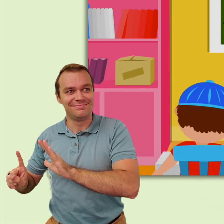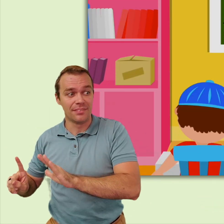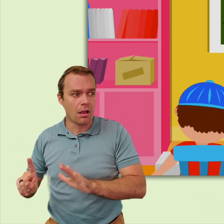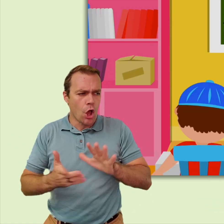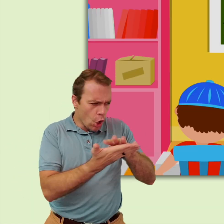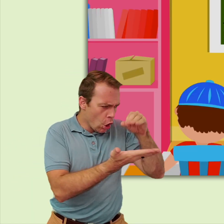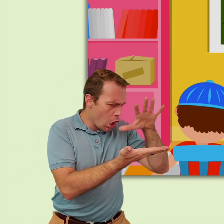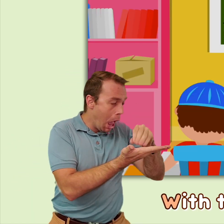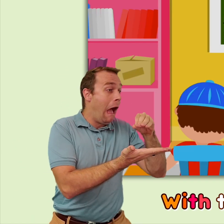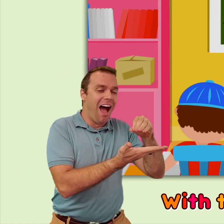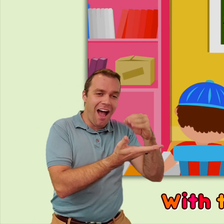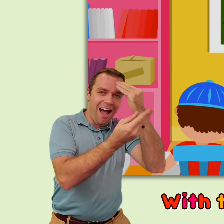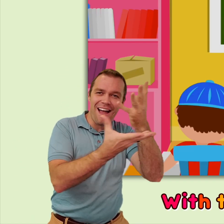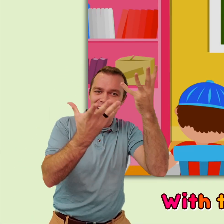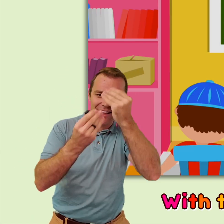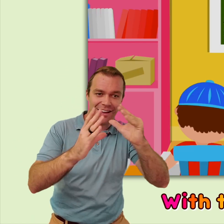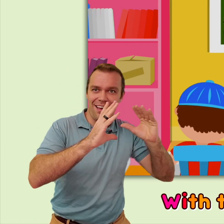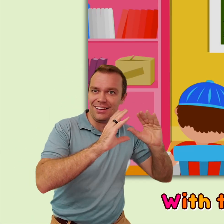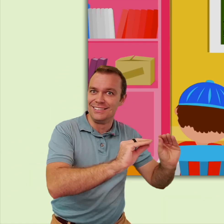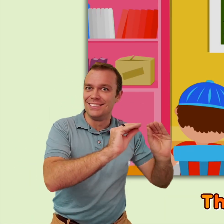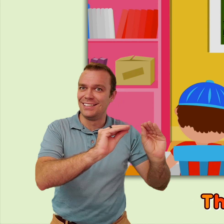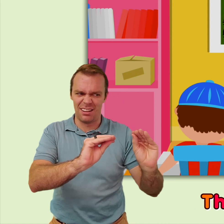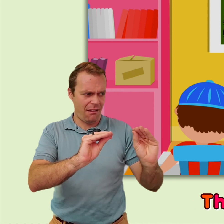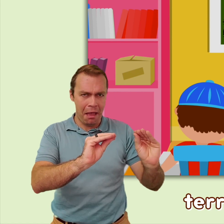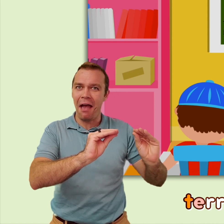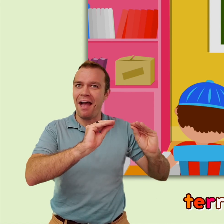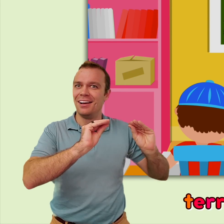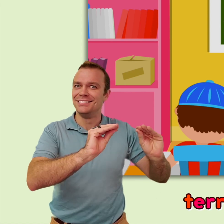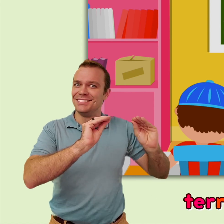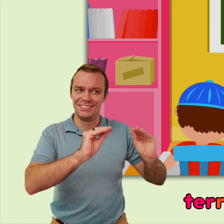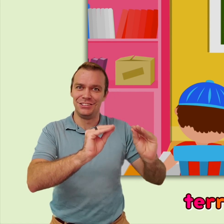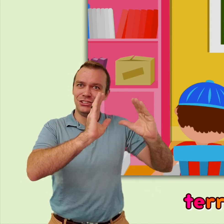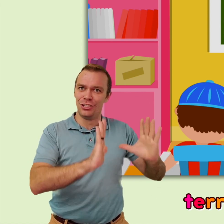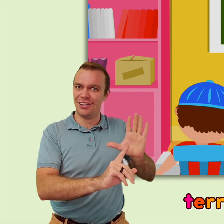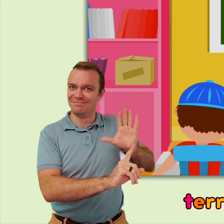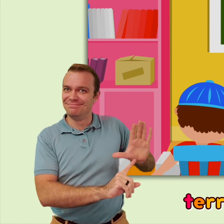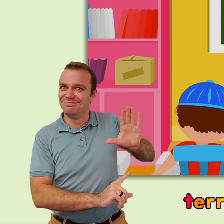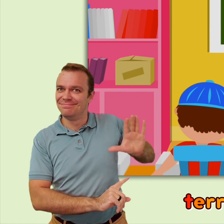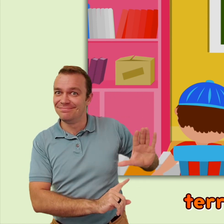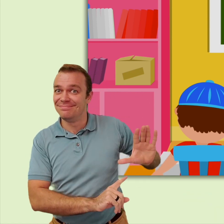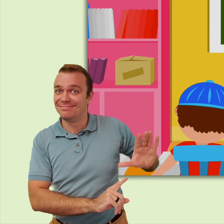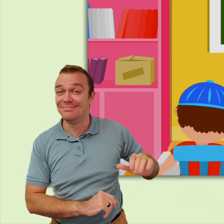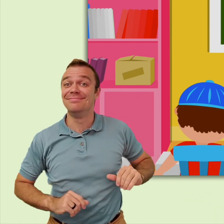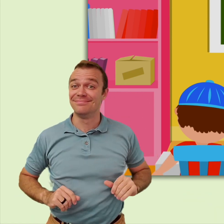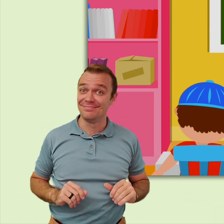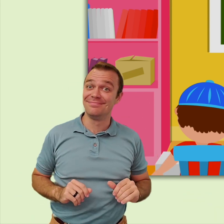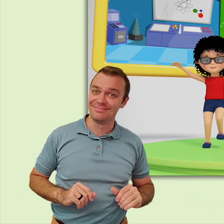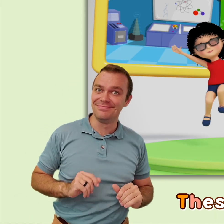share their knowledge with the young children. That's what the terrific teachers